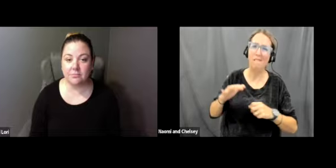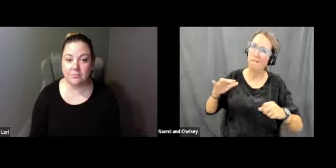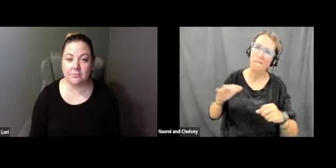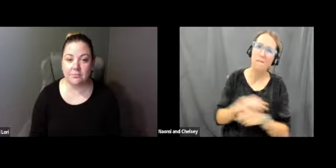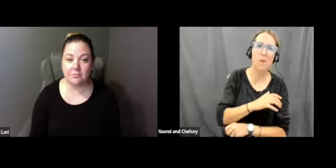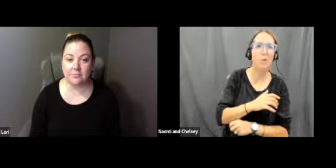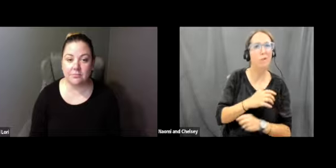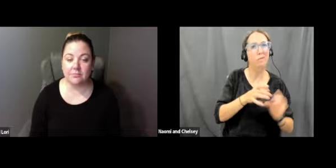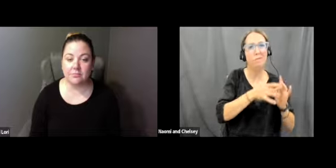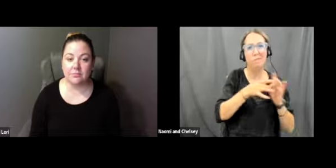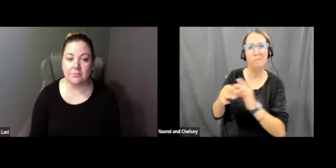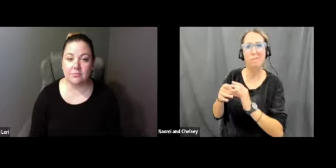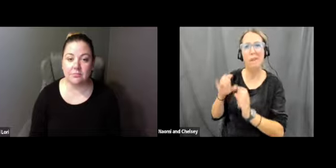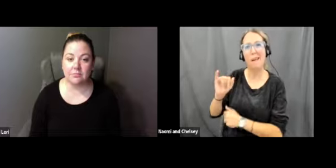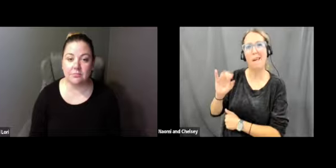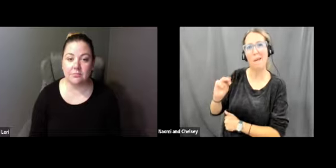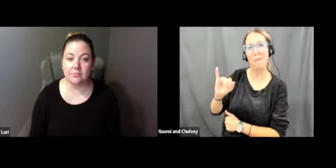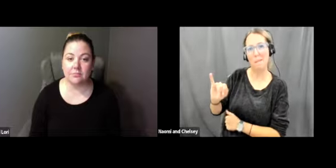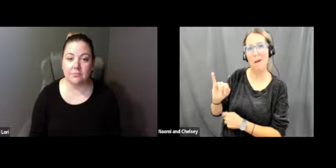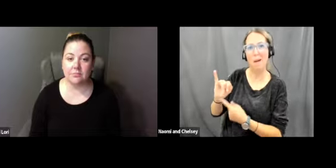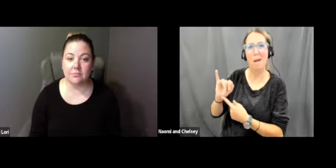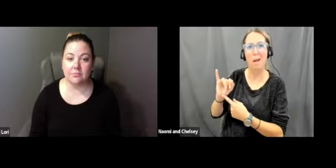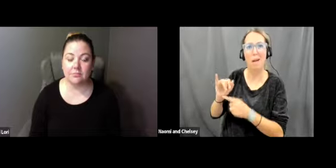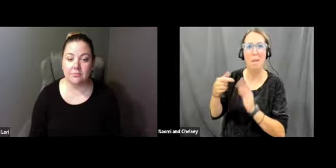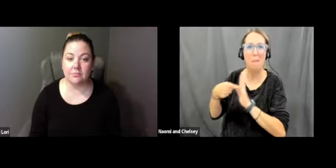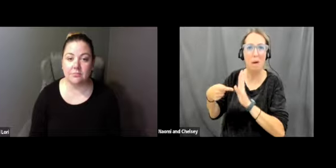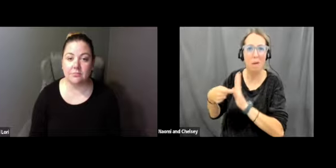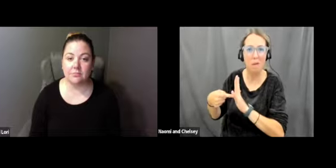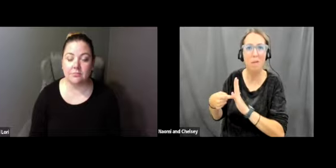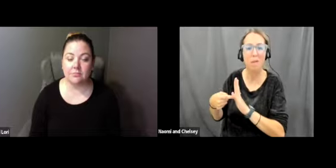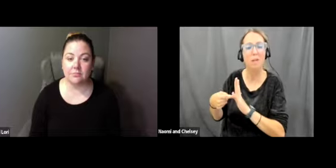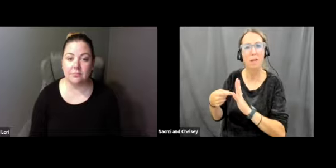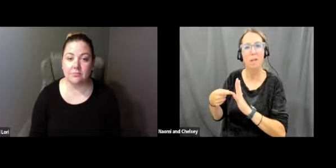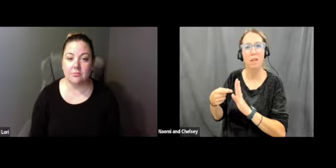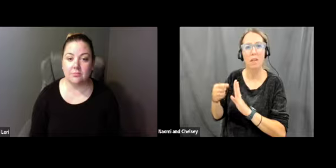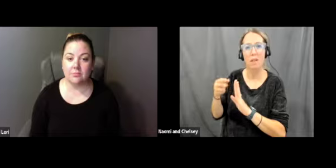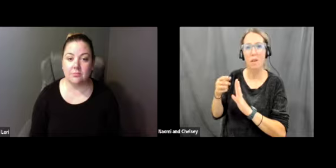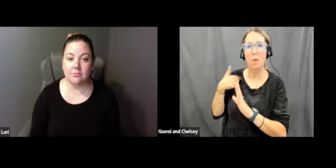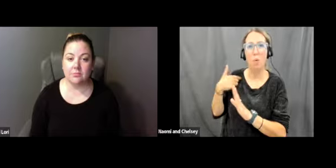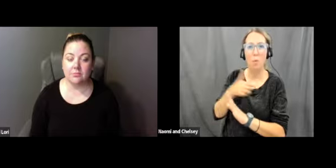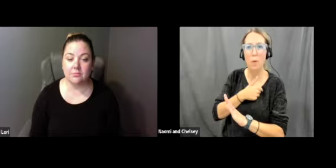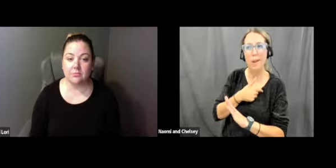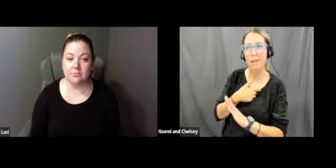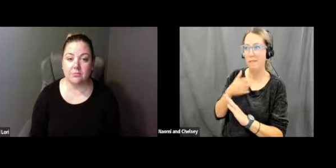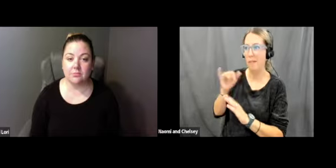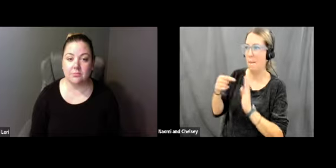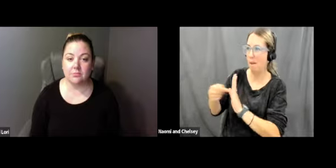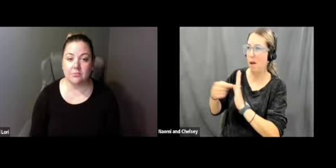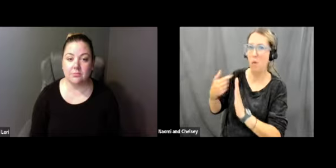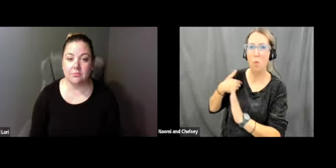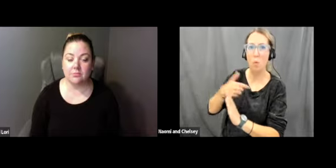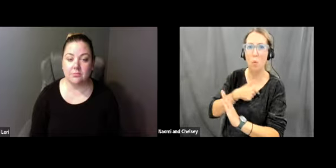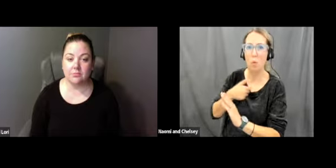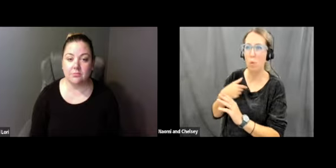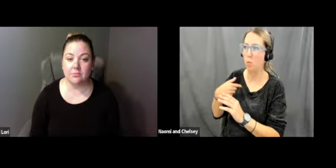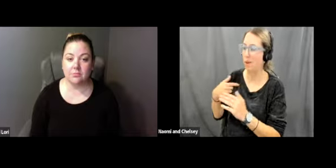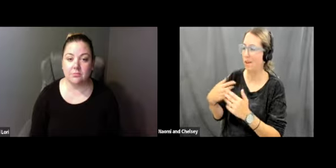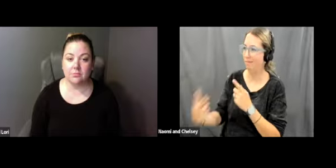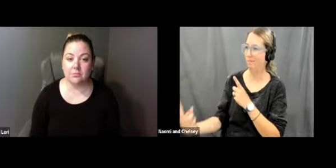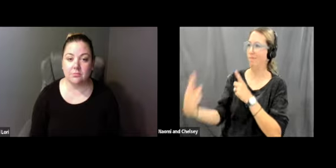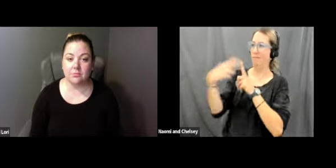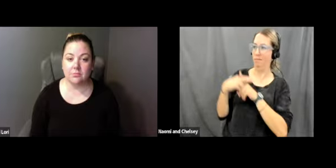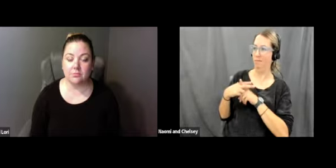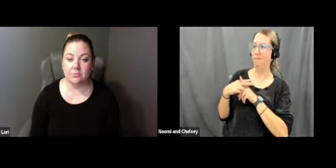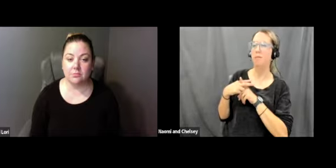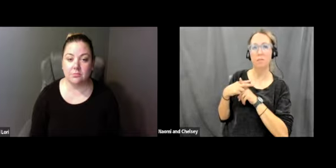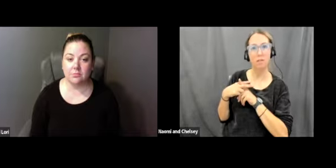well as into our daily lives. So that's the framework that we use, because we just believe it's so important for us to acknowledge ourselves as